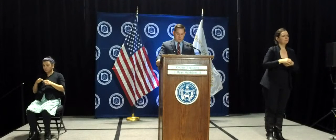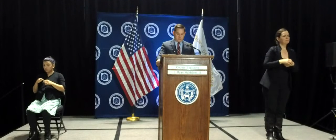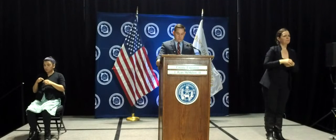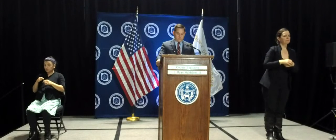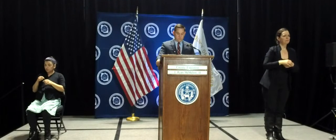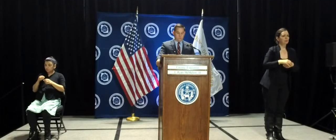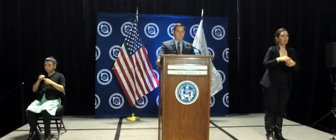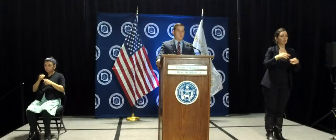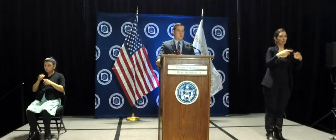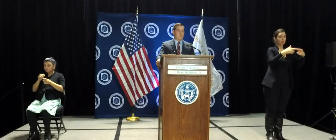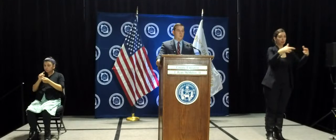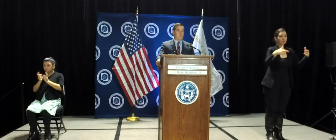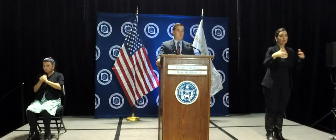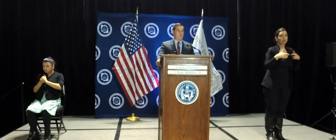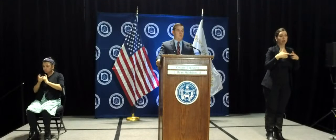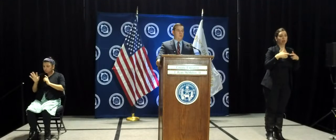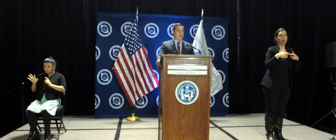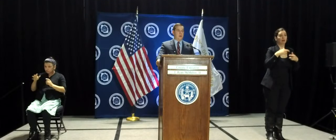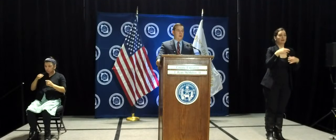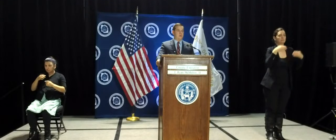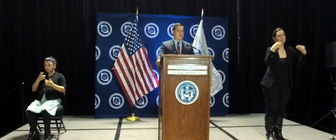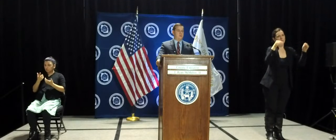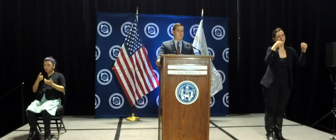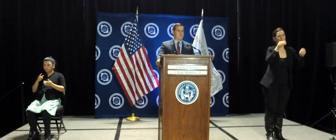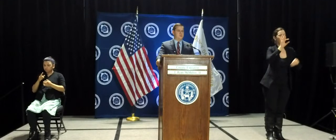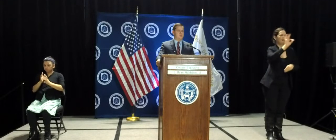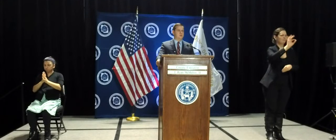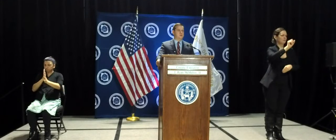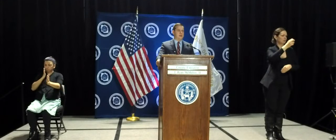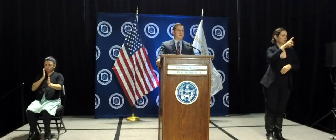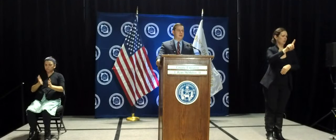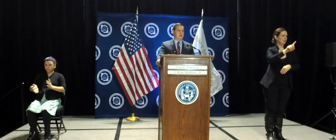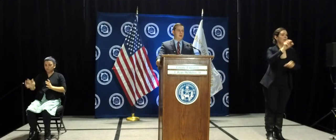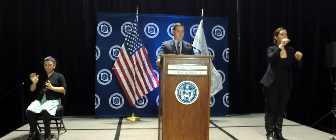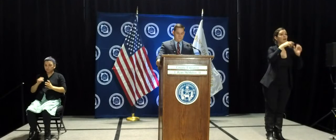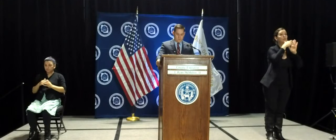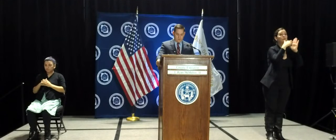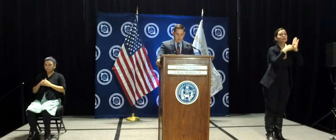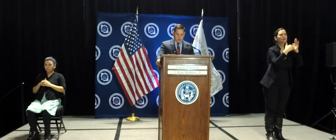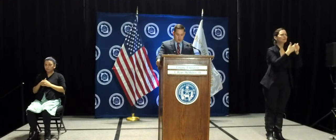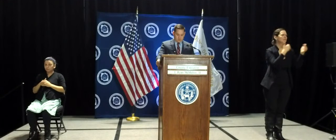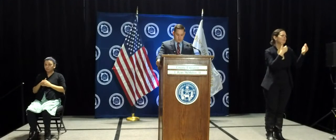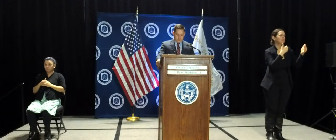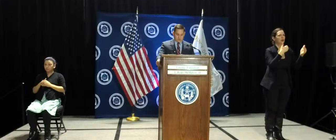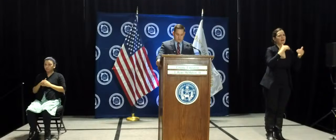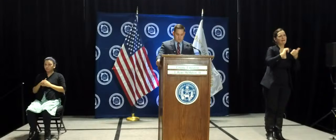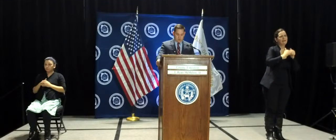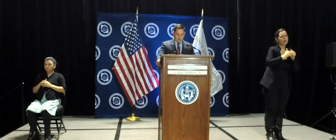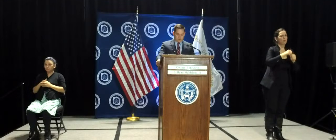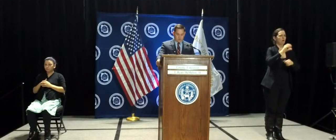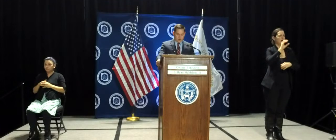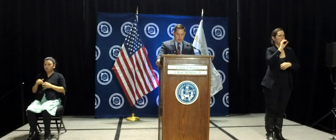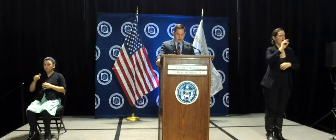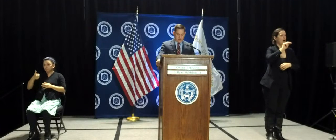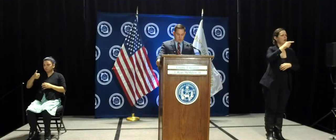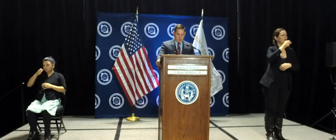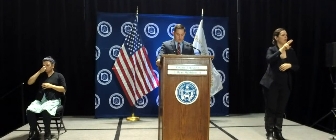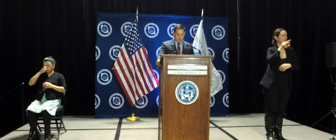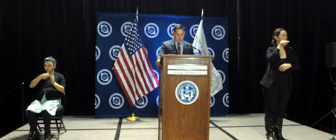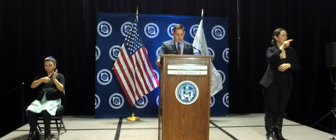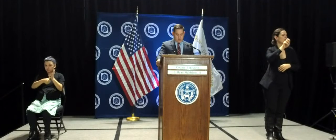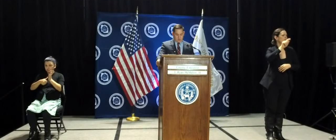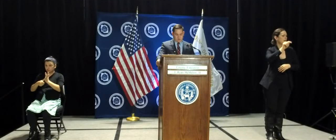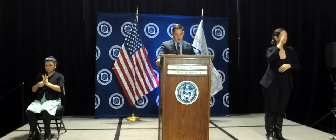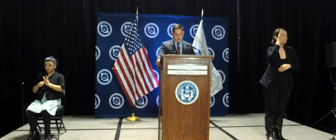ongov.net/Cayuga Medical. We now have, I think, over 600 slots a day there. So that's good, Monday through Friday, 9 to